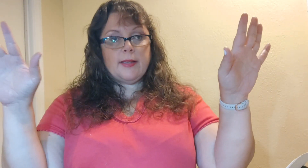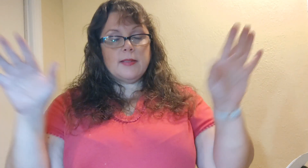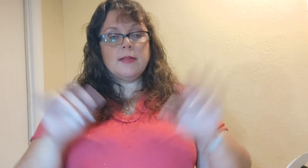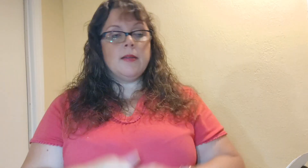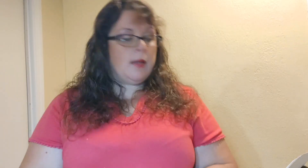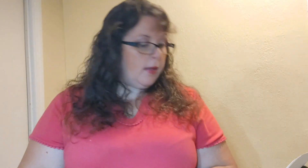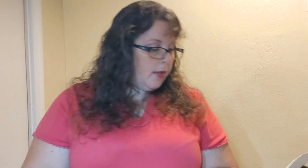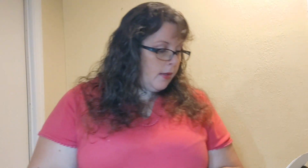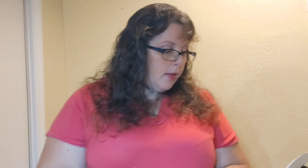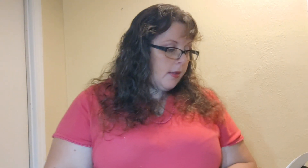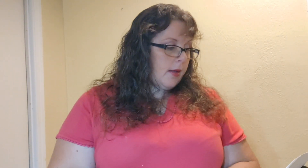light,